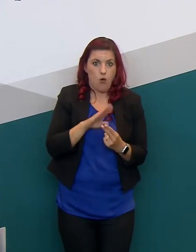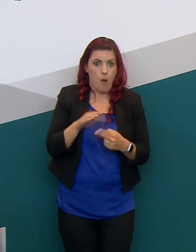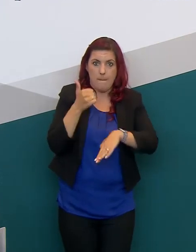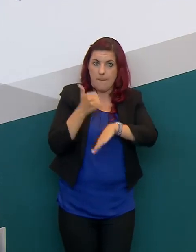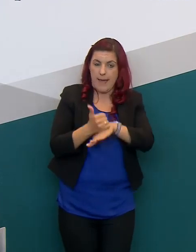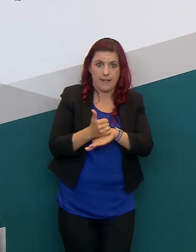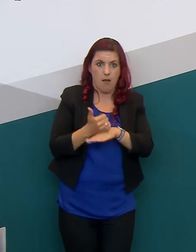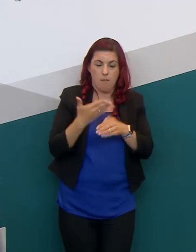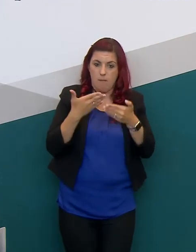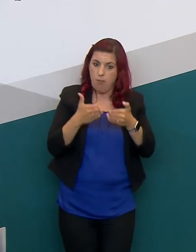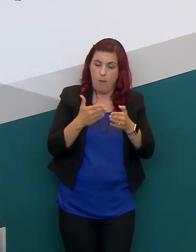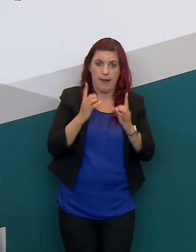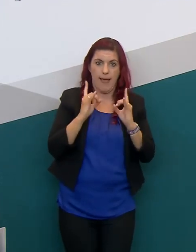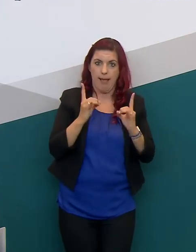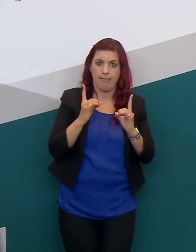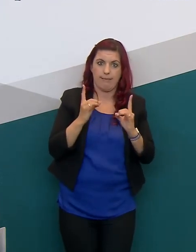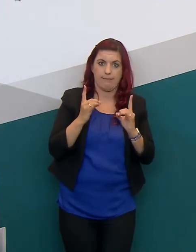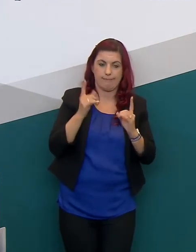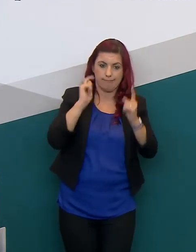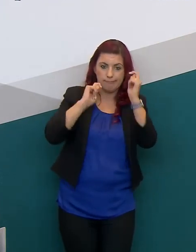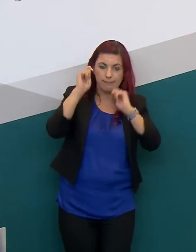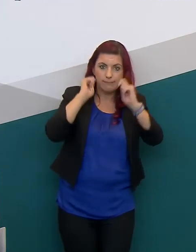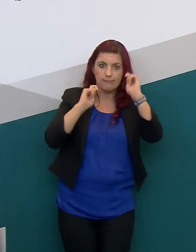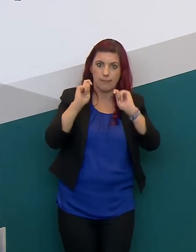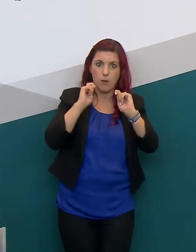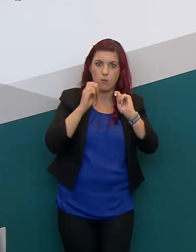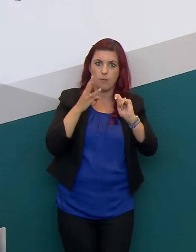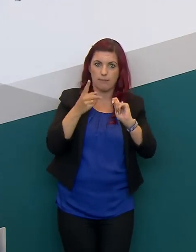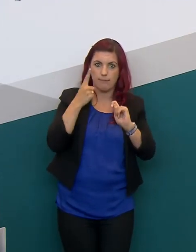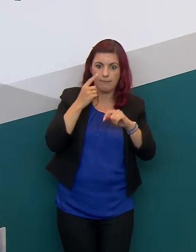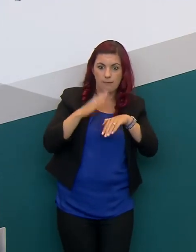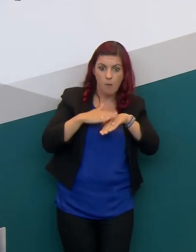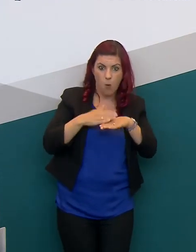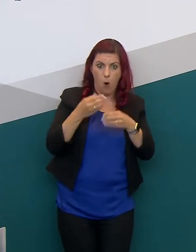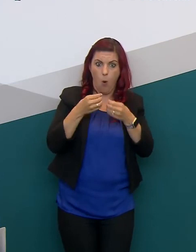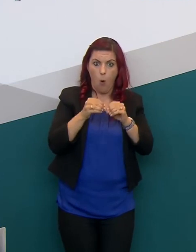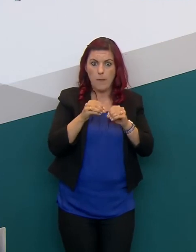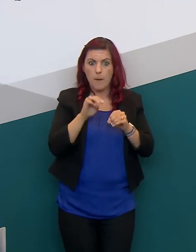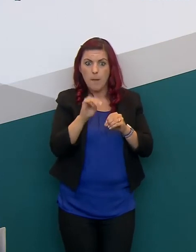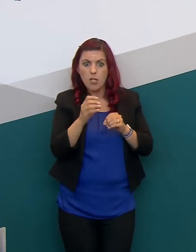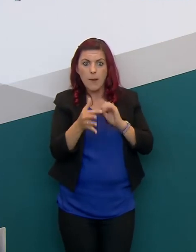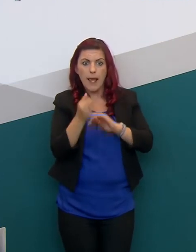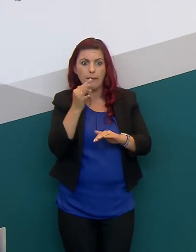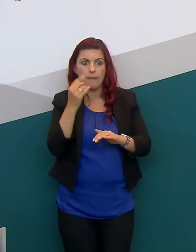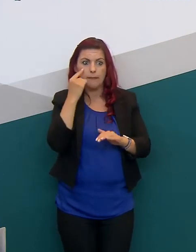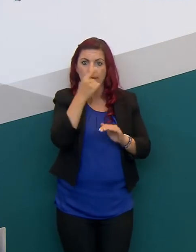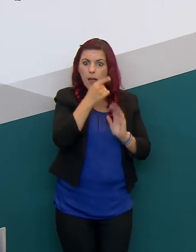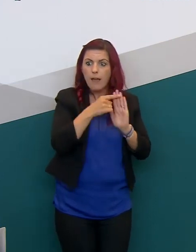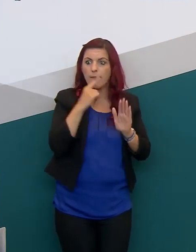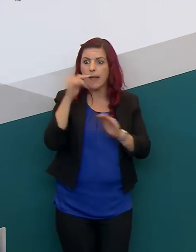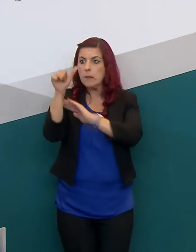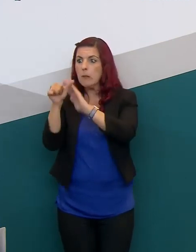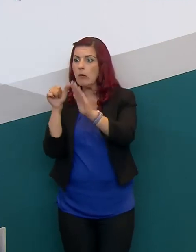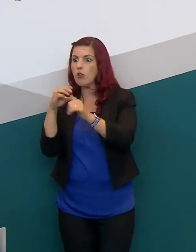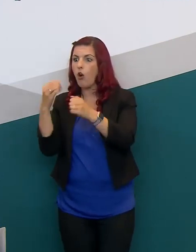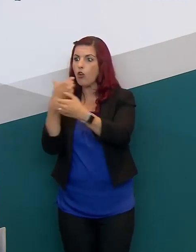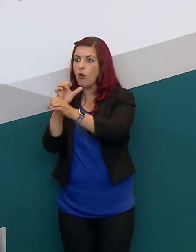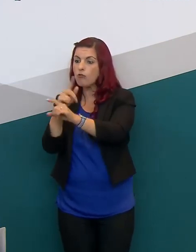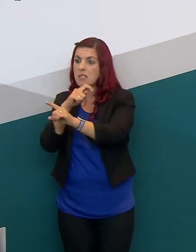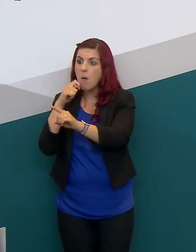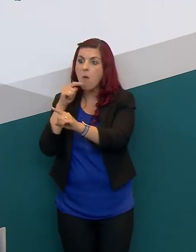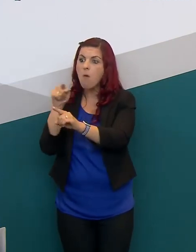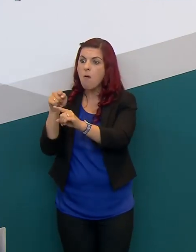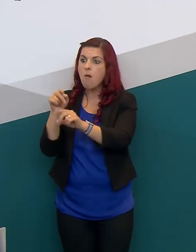health considerations. I'd like to think on an ongoing basis that we're open to the possibility that where evidence and experience in other countries suggests we should make